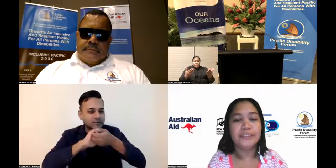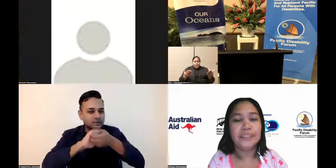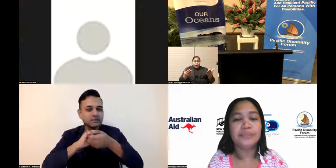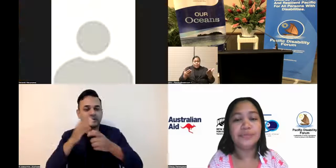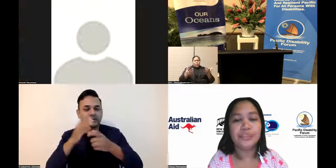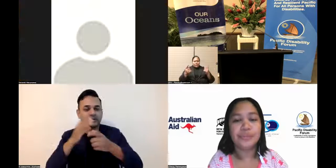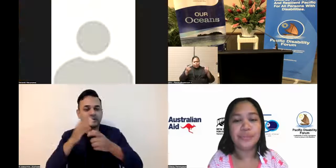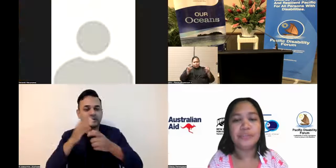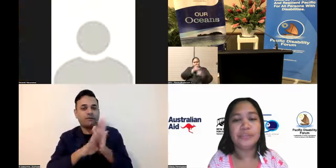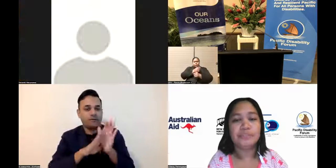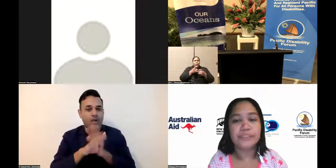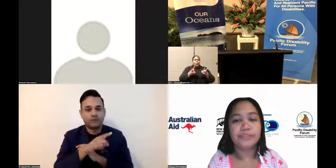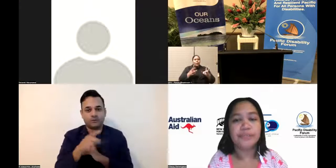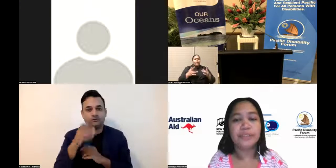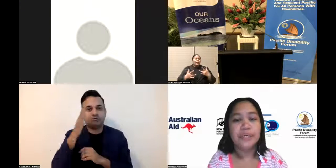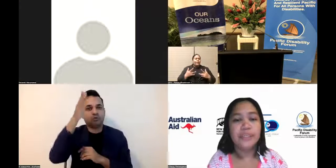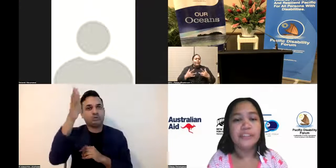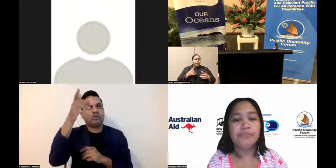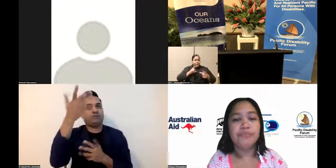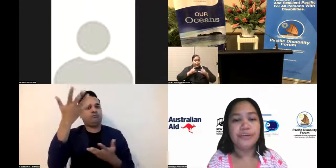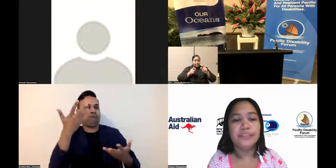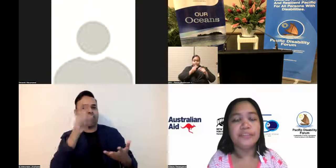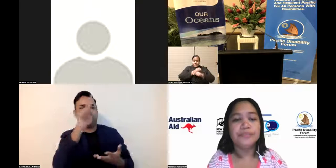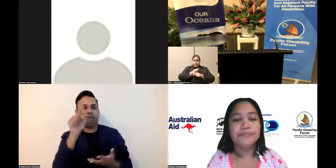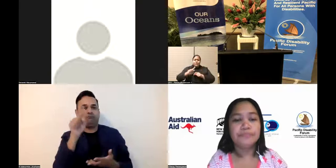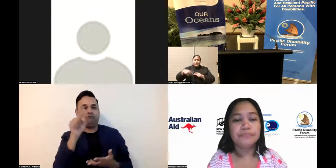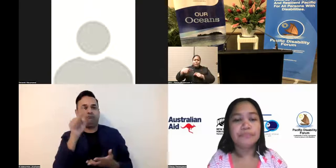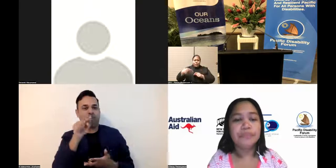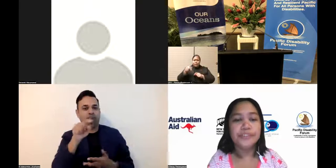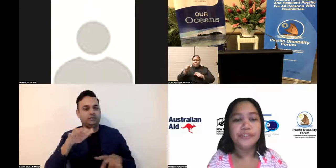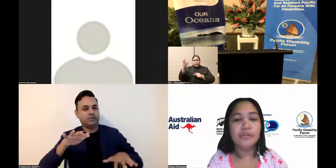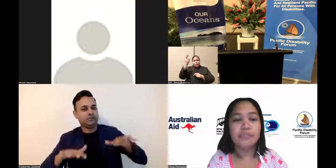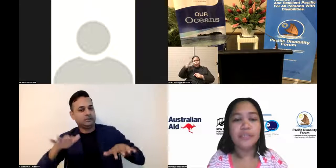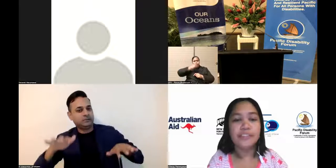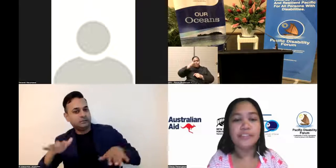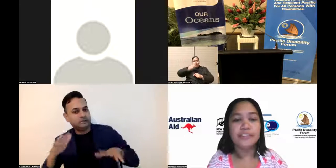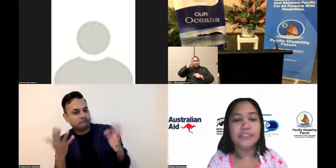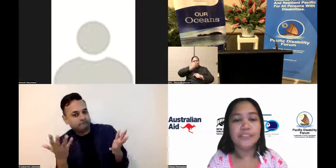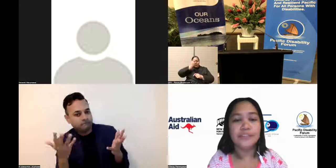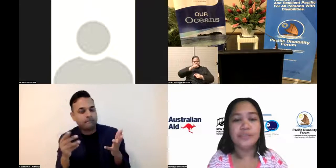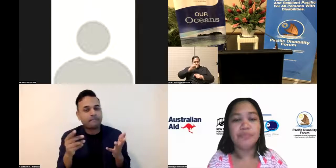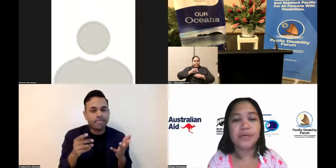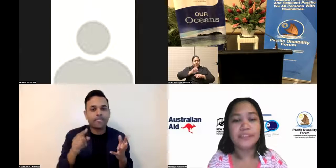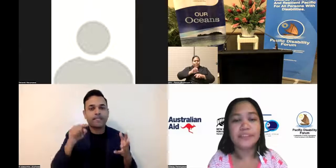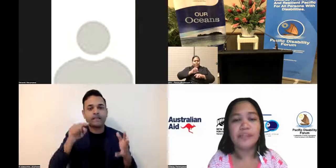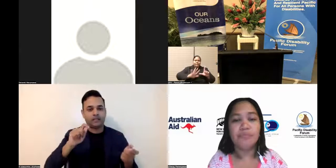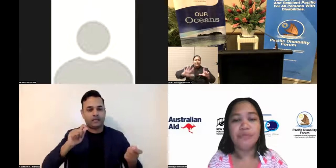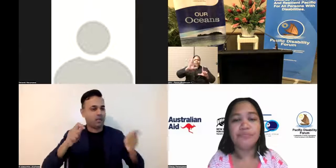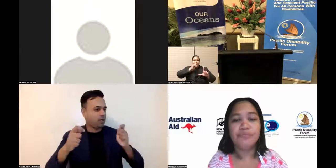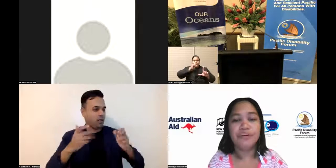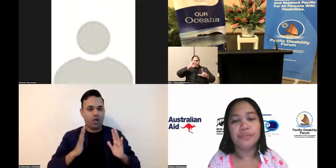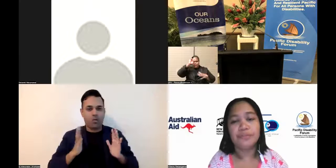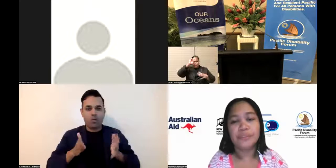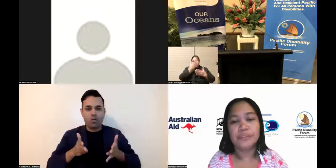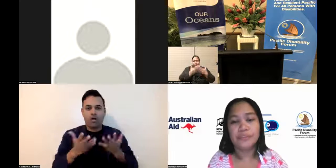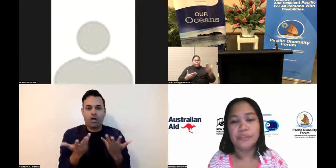be the single greatest threat that the Pacific and its people face. Urgent global action is needed to keep us on the